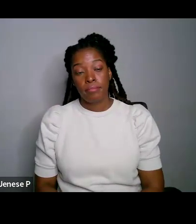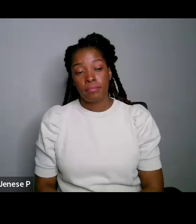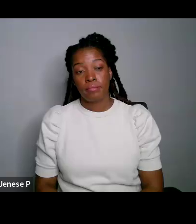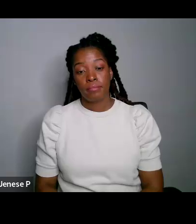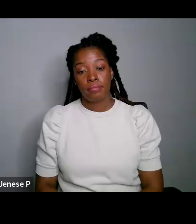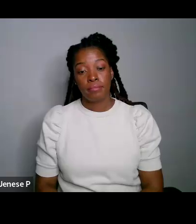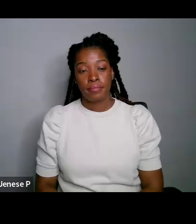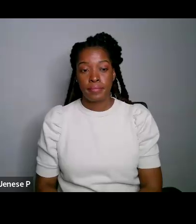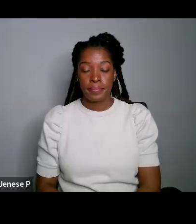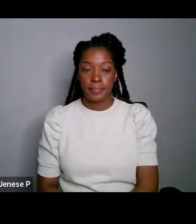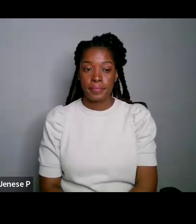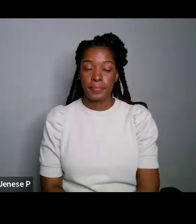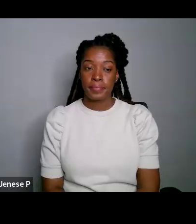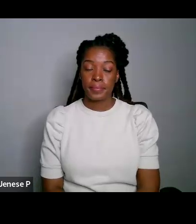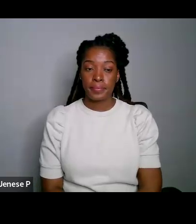All right.